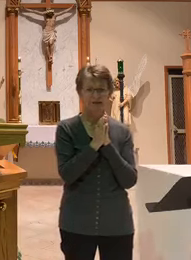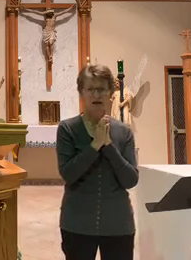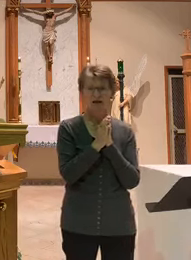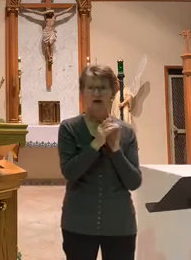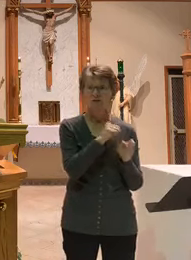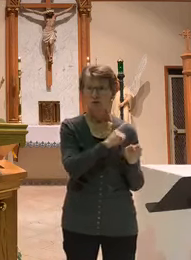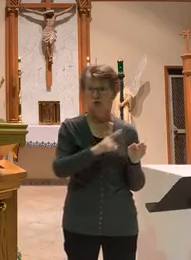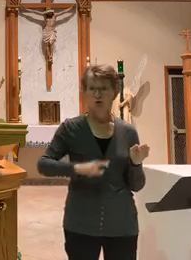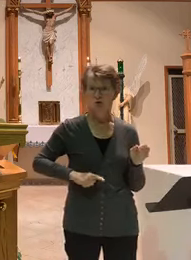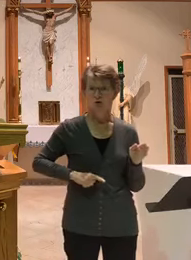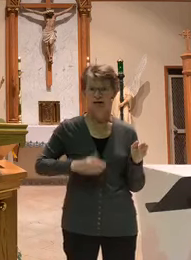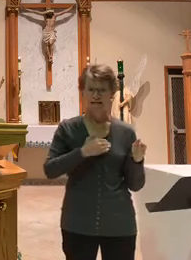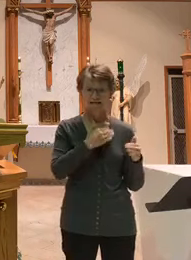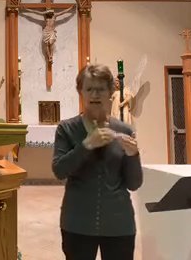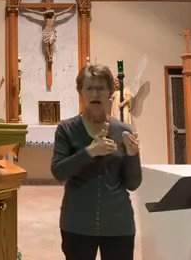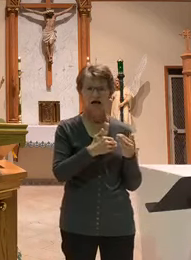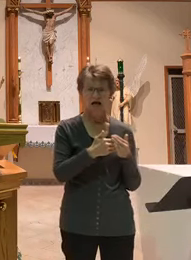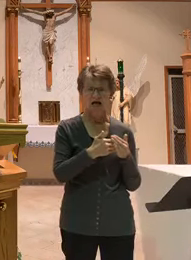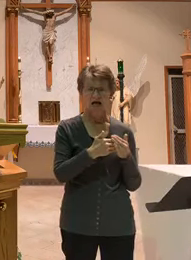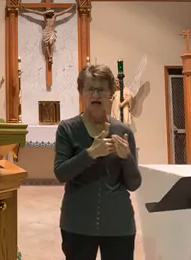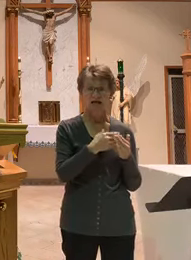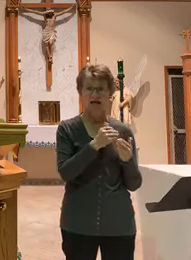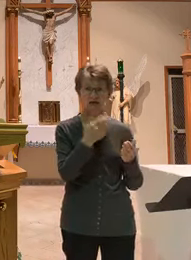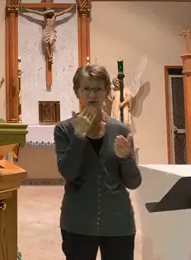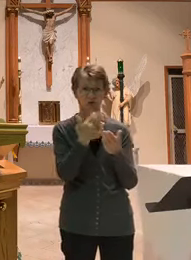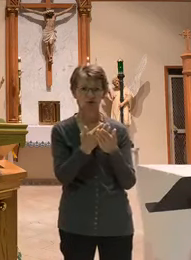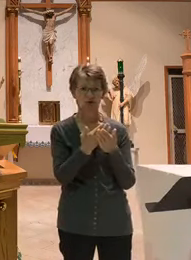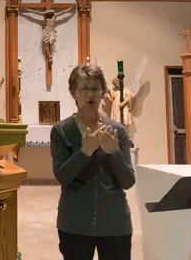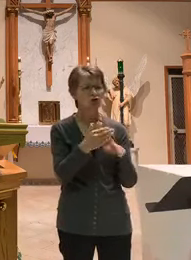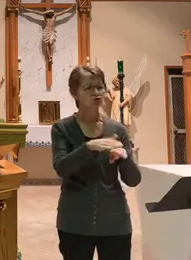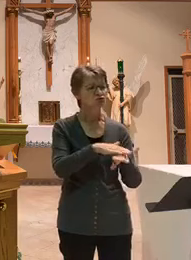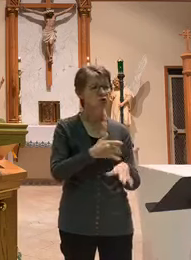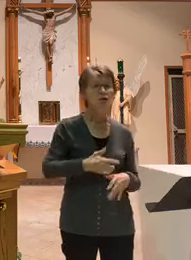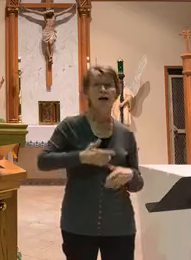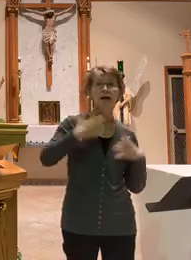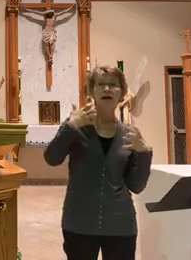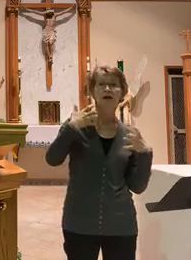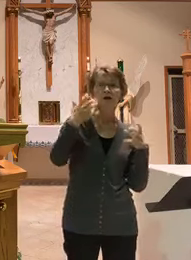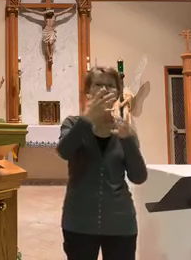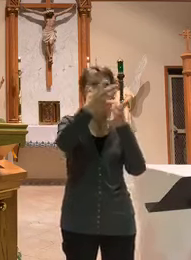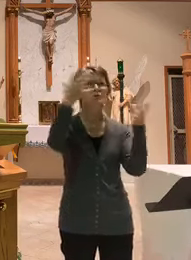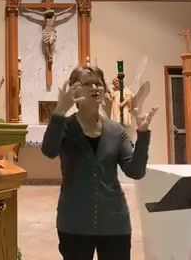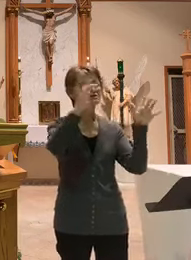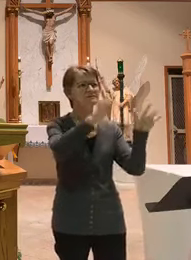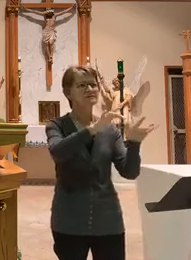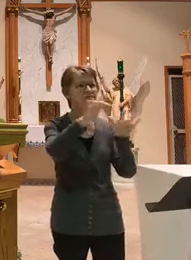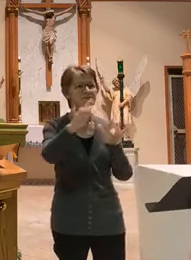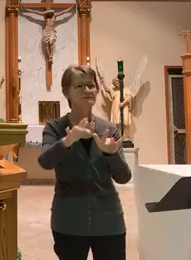The Lord is kind and merciful, slow to anger and rich in compassion.